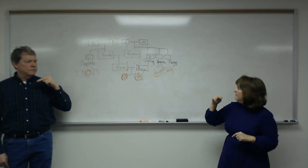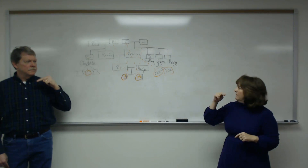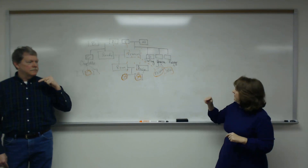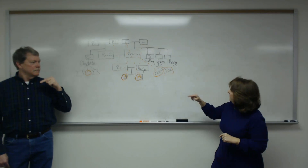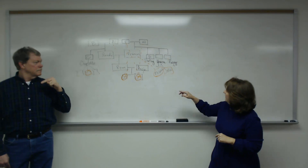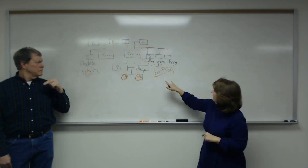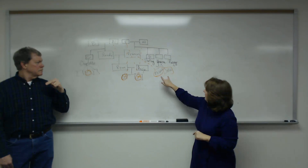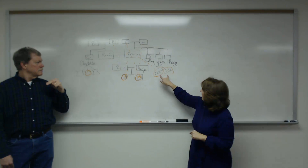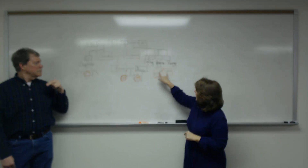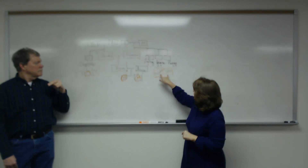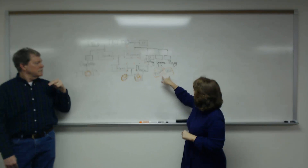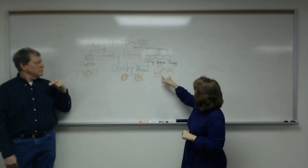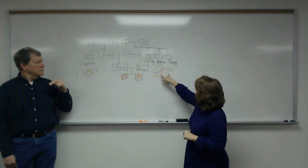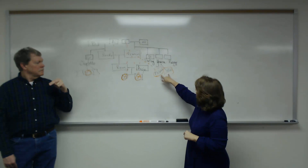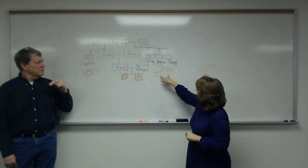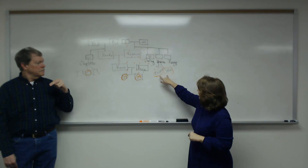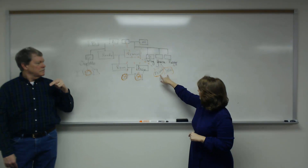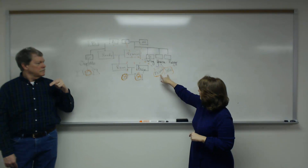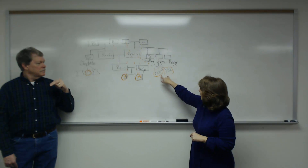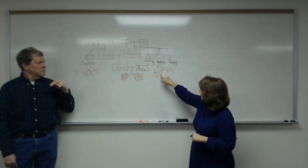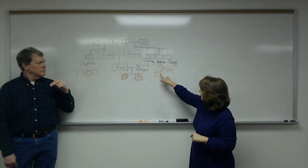nephew. So.